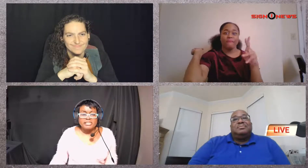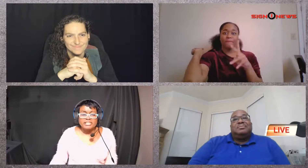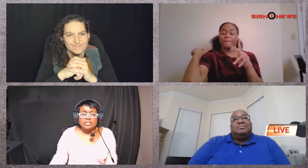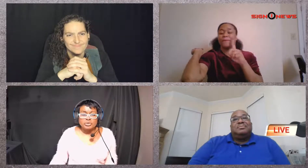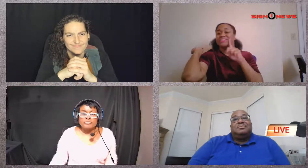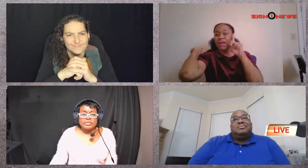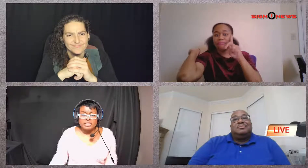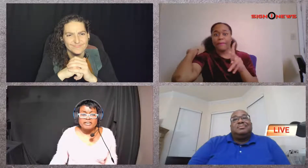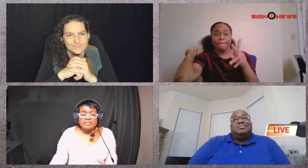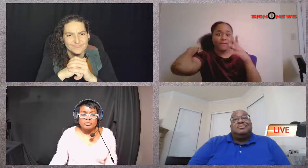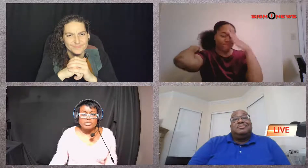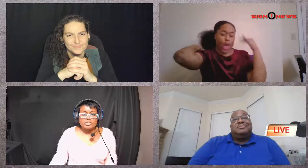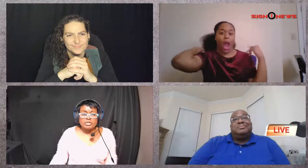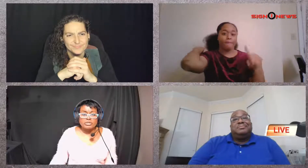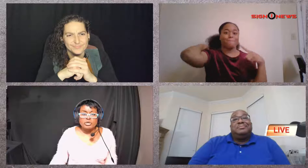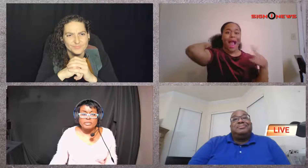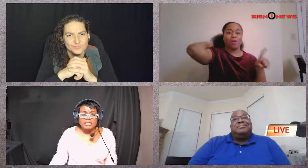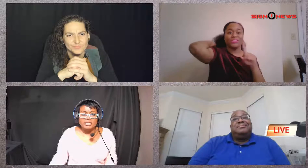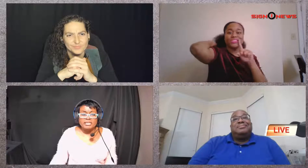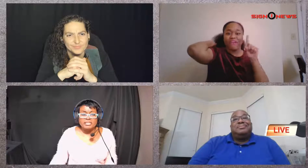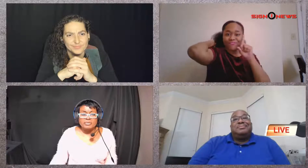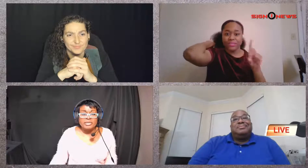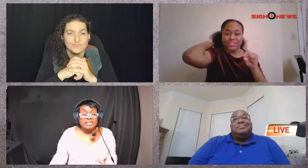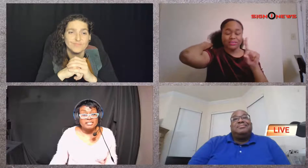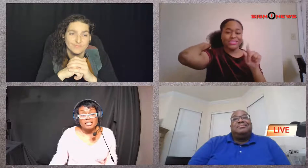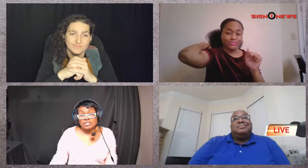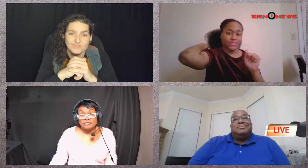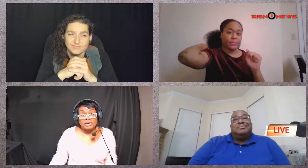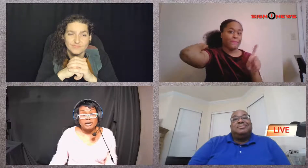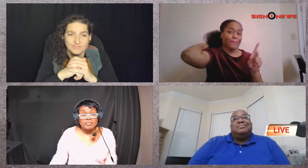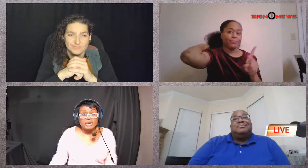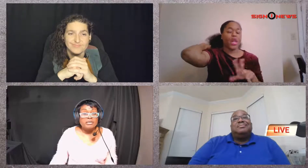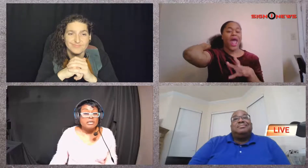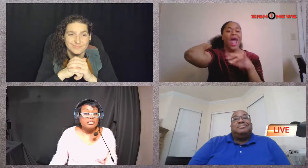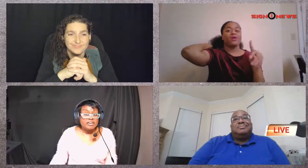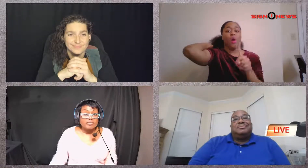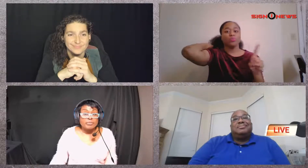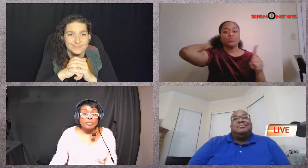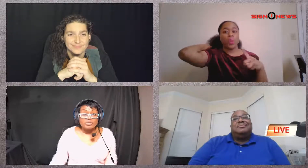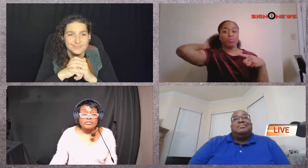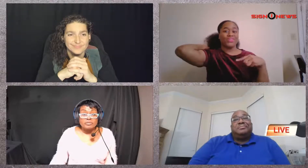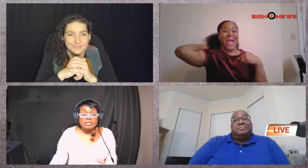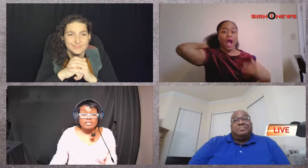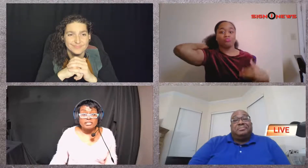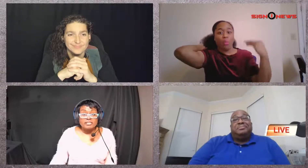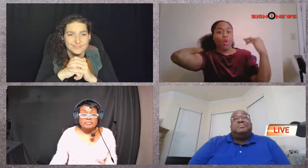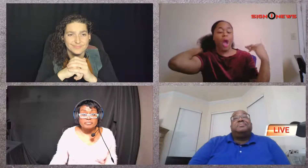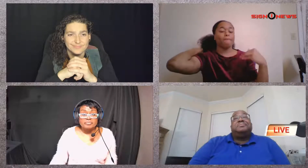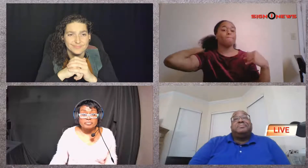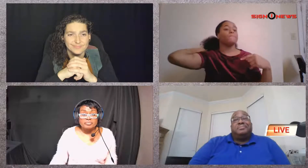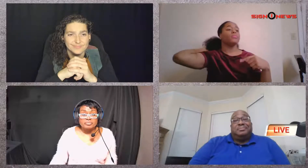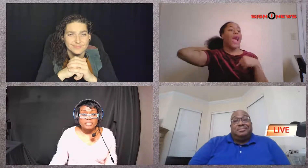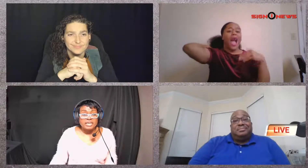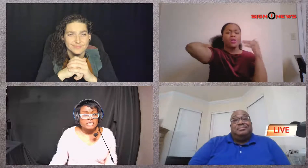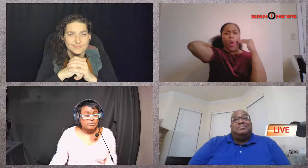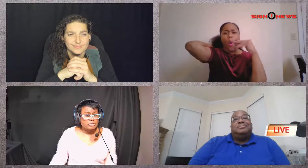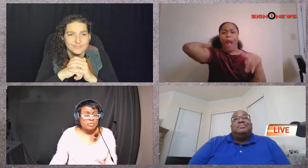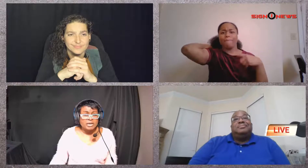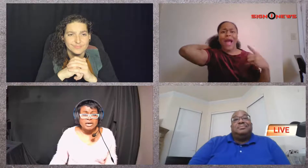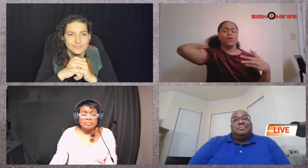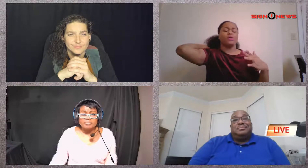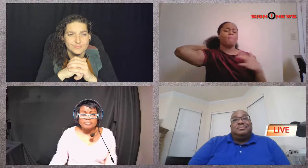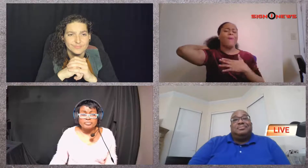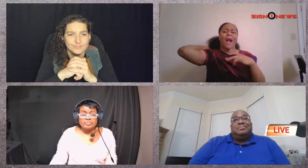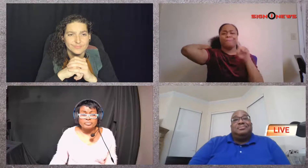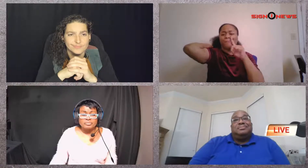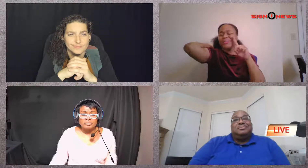So when I was at Texas School for the Deaf, that's what I saw, so many things, and I realized that they just forgot about deaf people with disabilities. And as I was